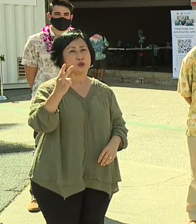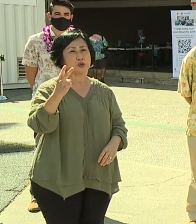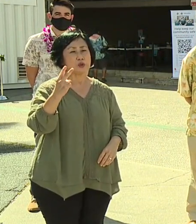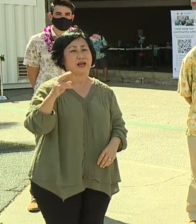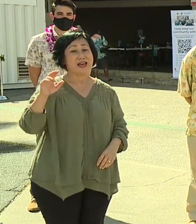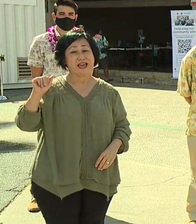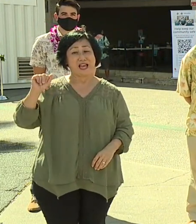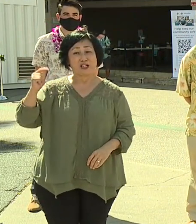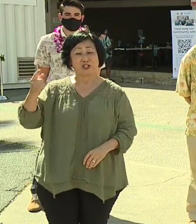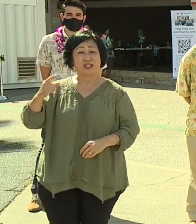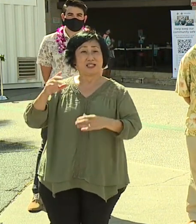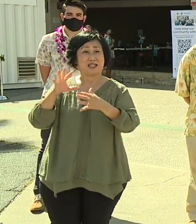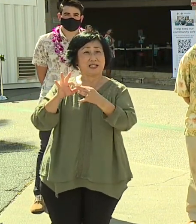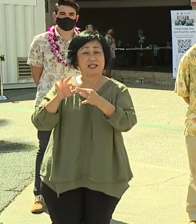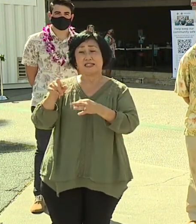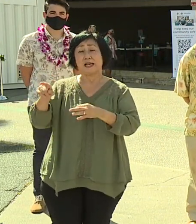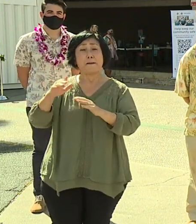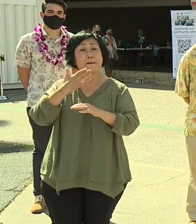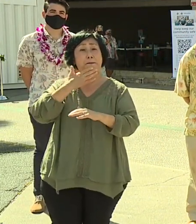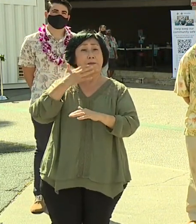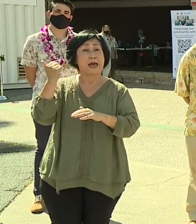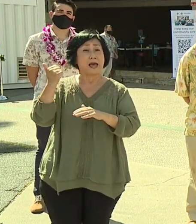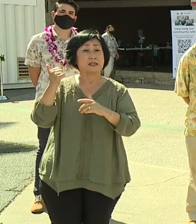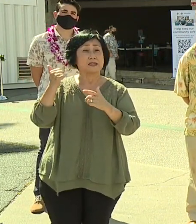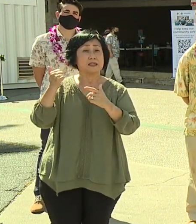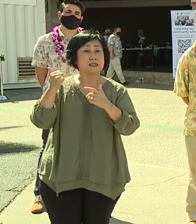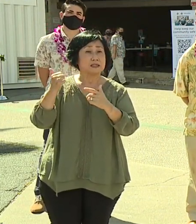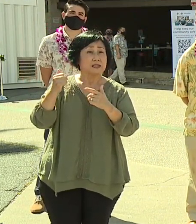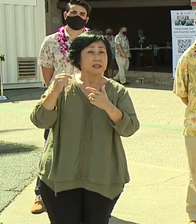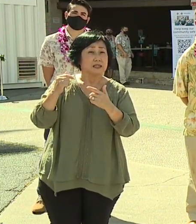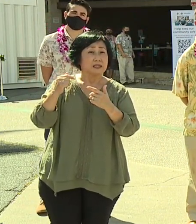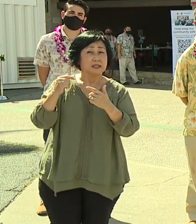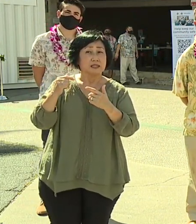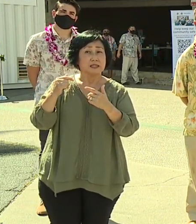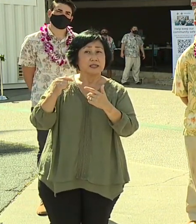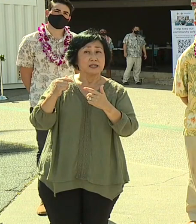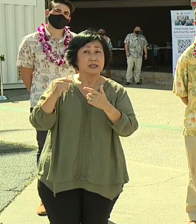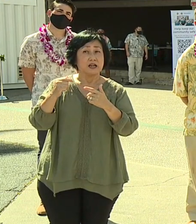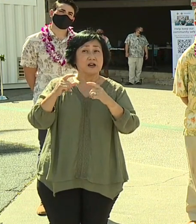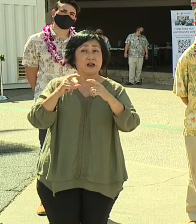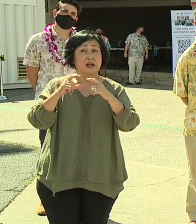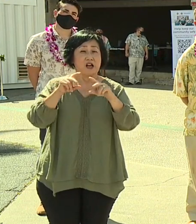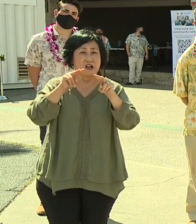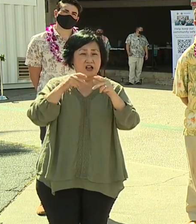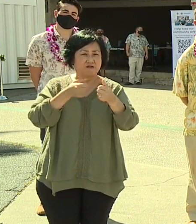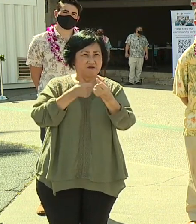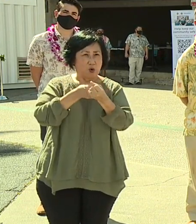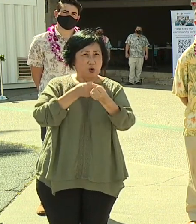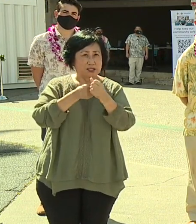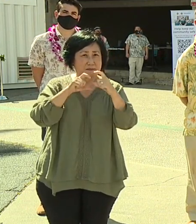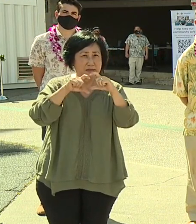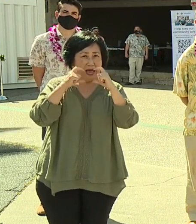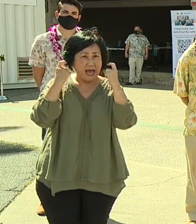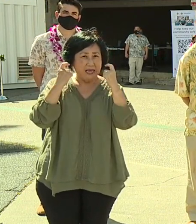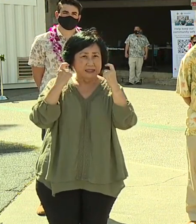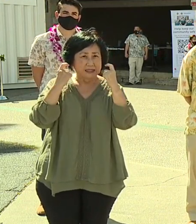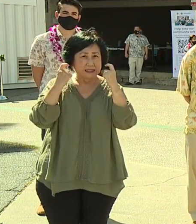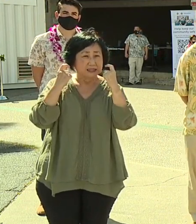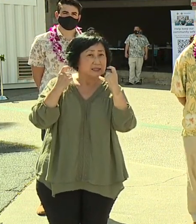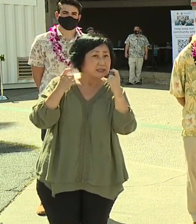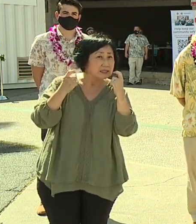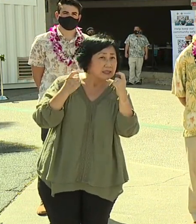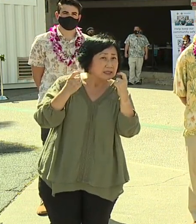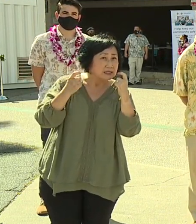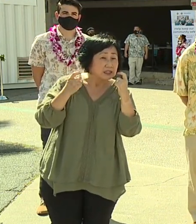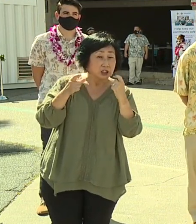AG Connor says the best way to enforce a mask mandate is to change the law so violators can be fined on the spot. Would you